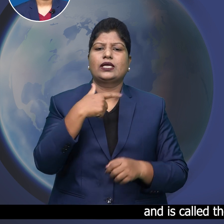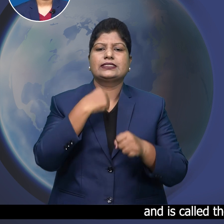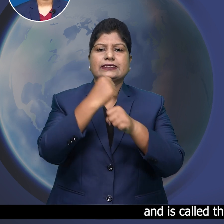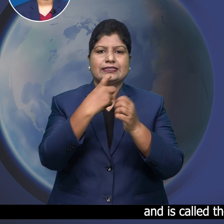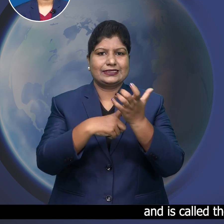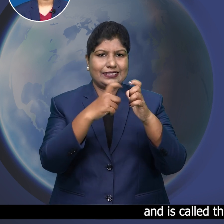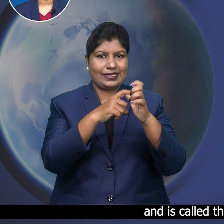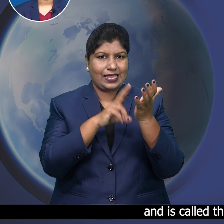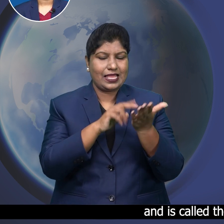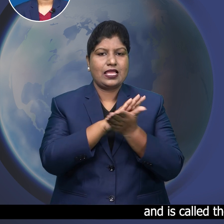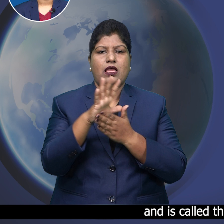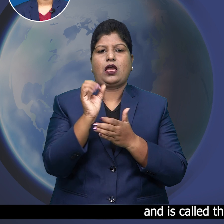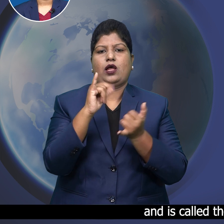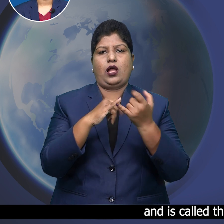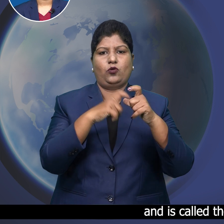greenhouse effect.